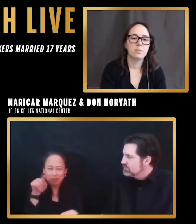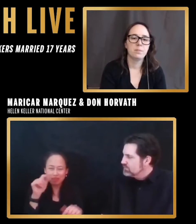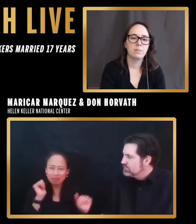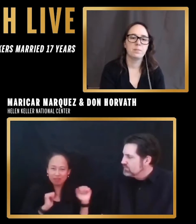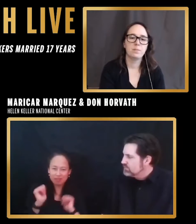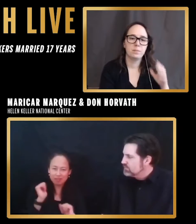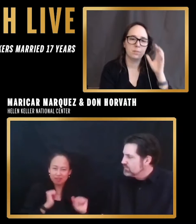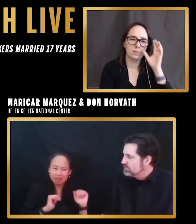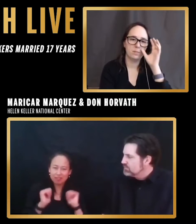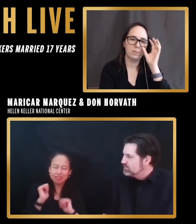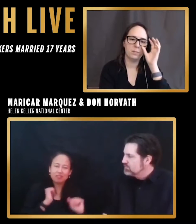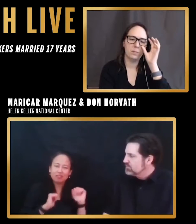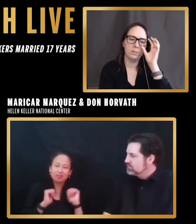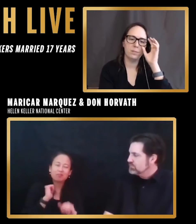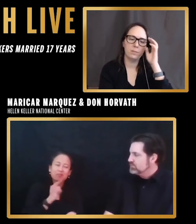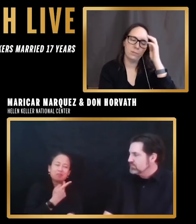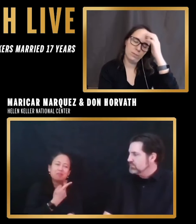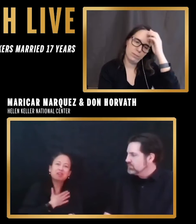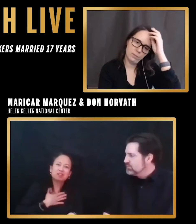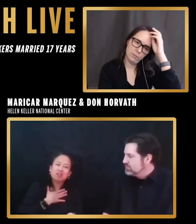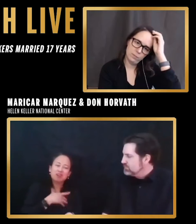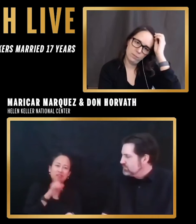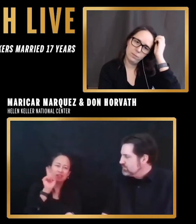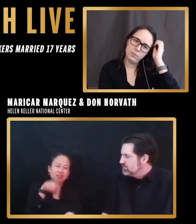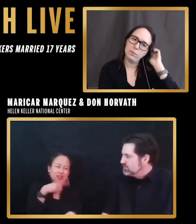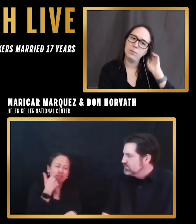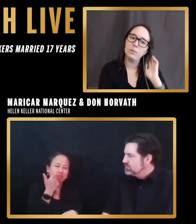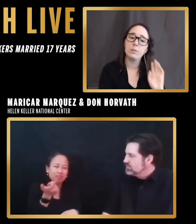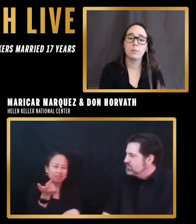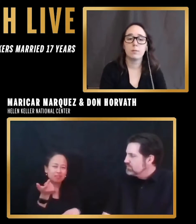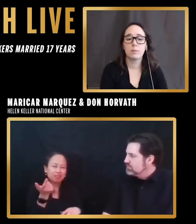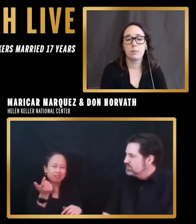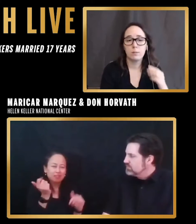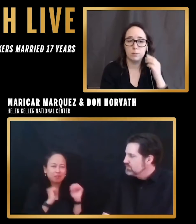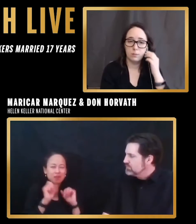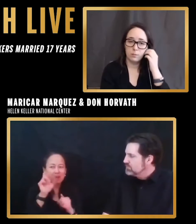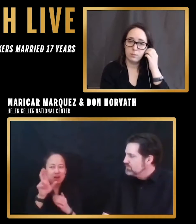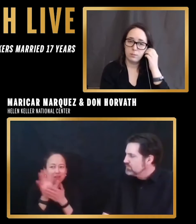Well, we're pretty active. We love to go to the theater.